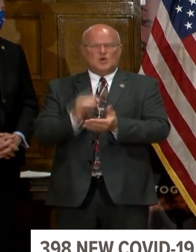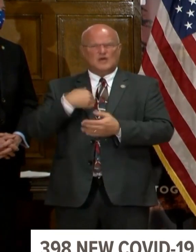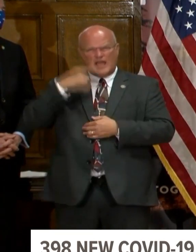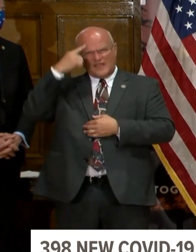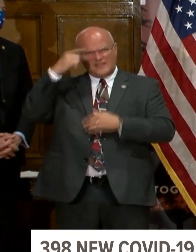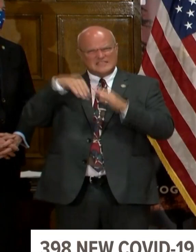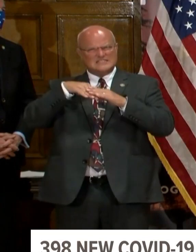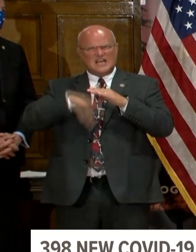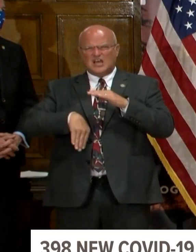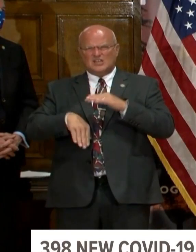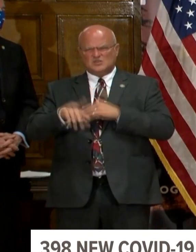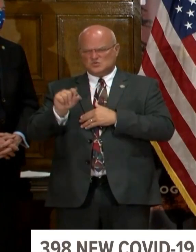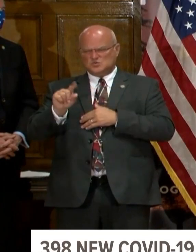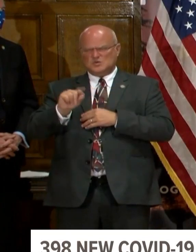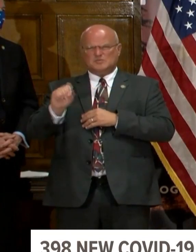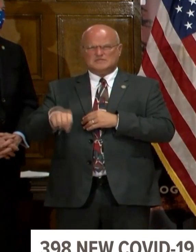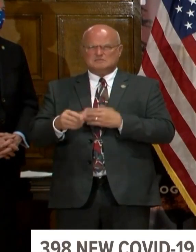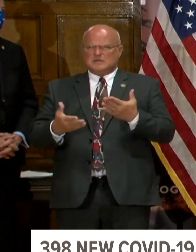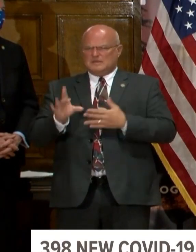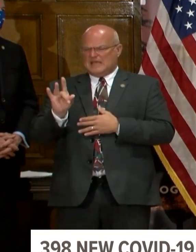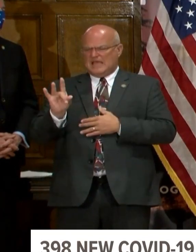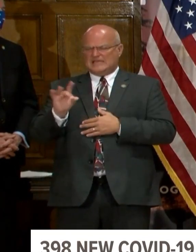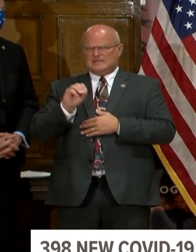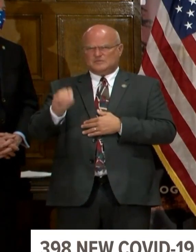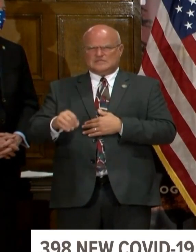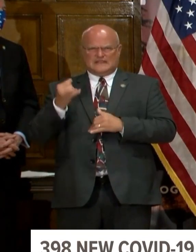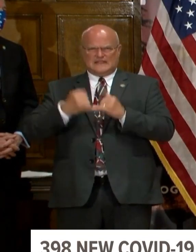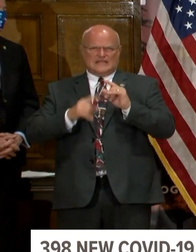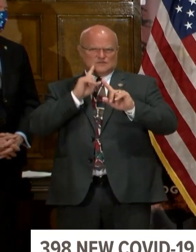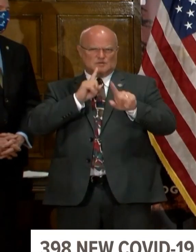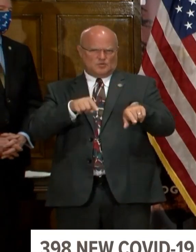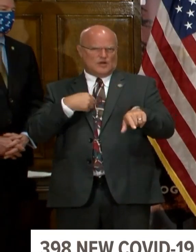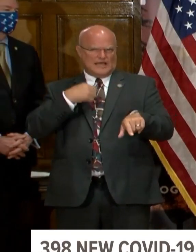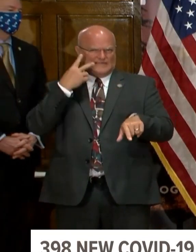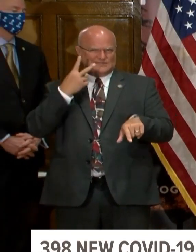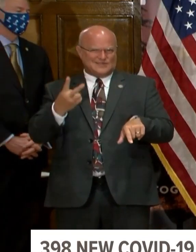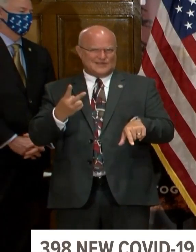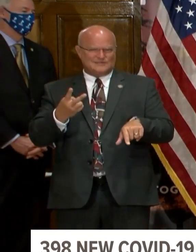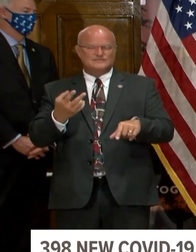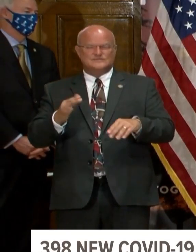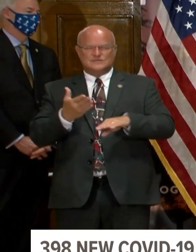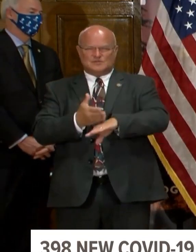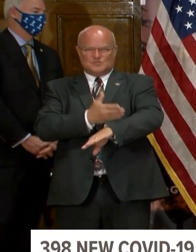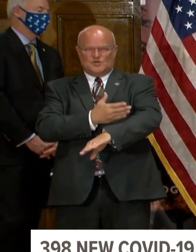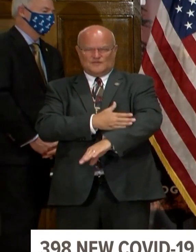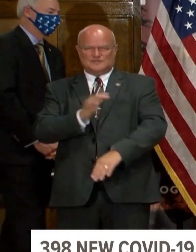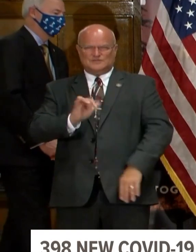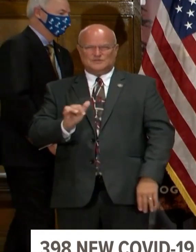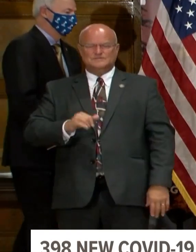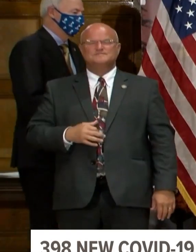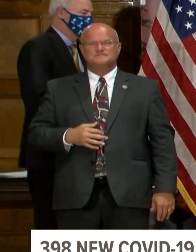was under 20%, maybe 18% on the last report I saw, so that's also improving.